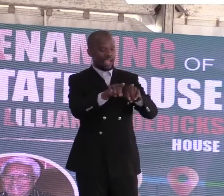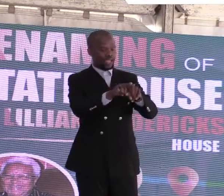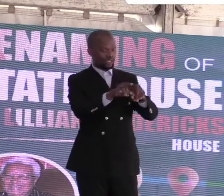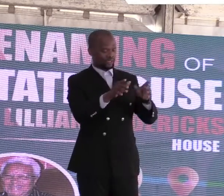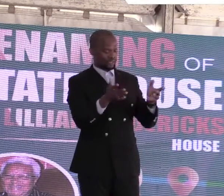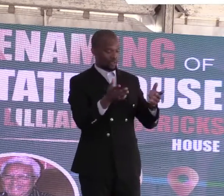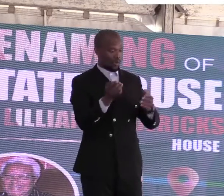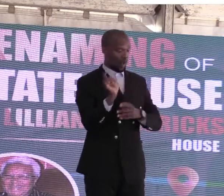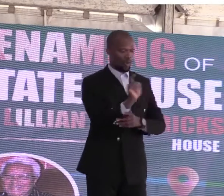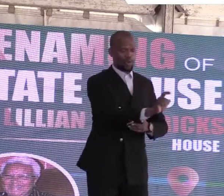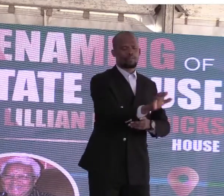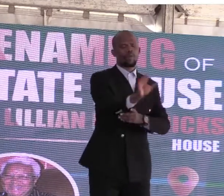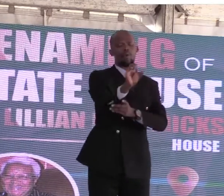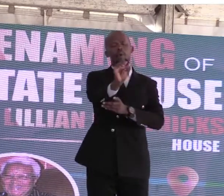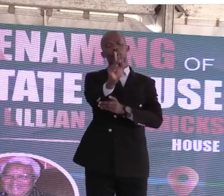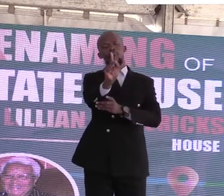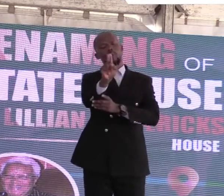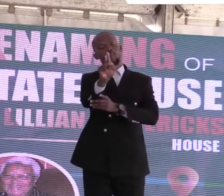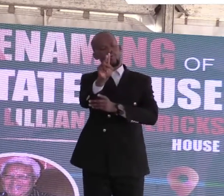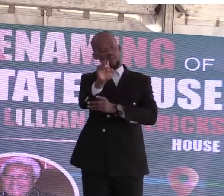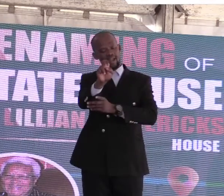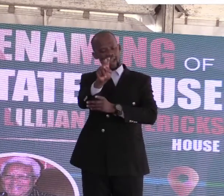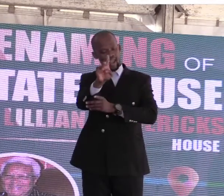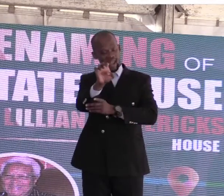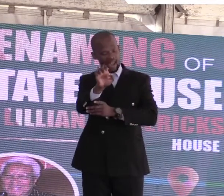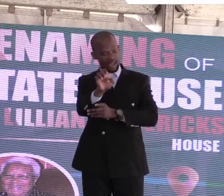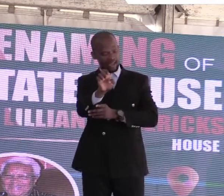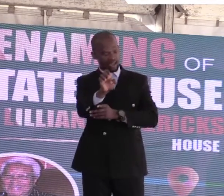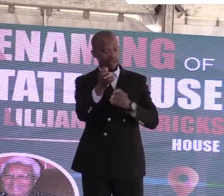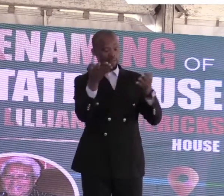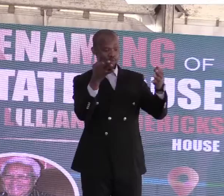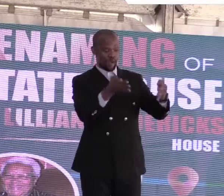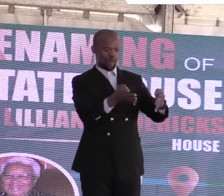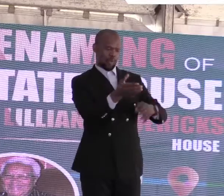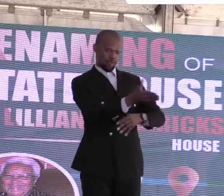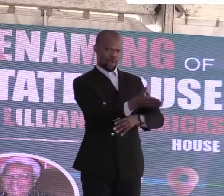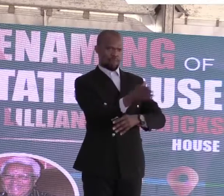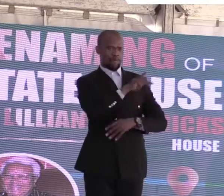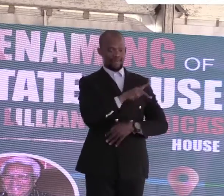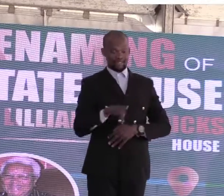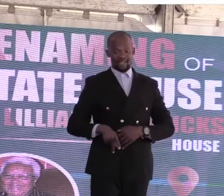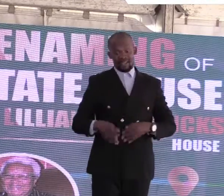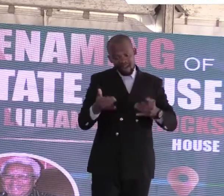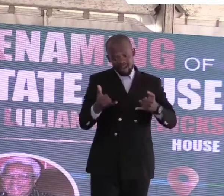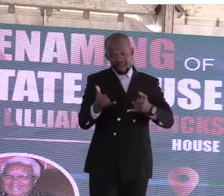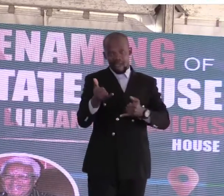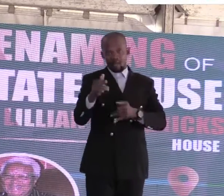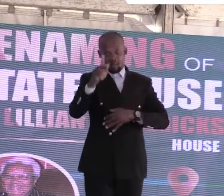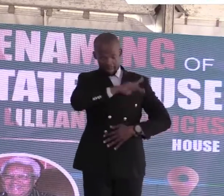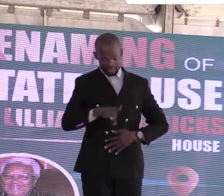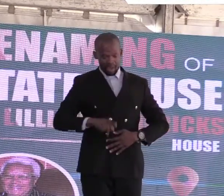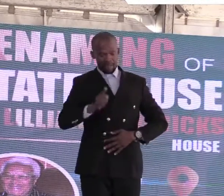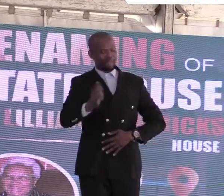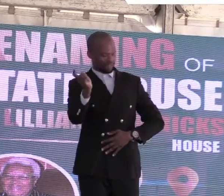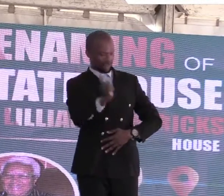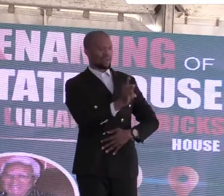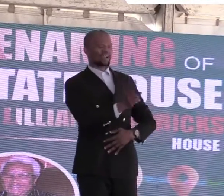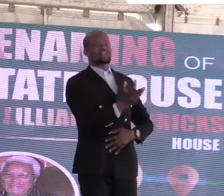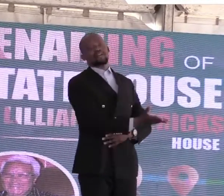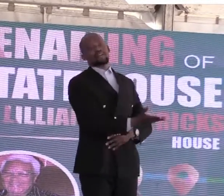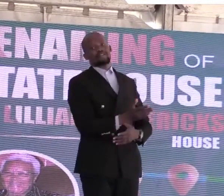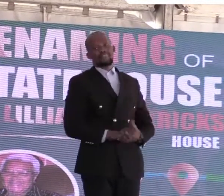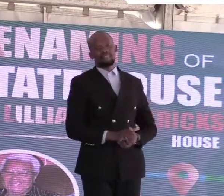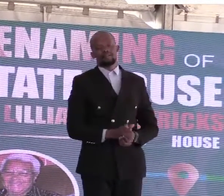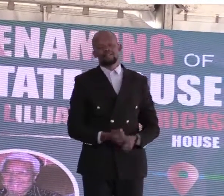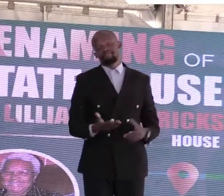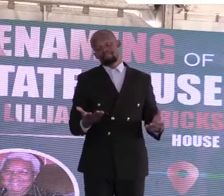Oyinene. Oyinene, who is coming from at least a very better family, where